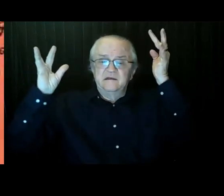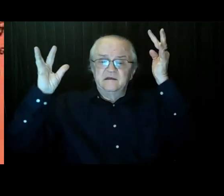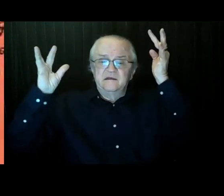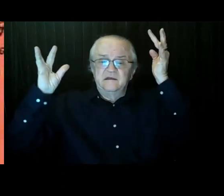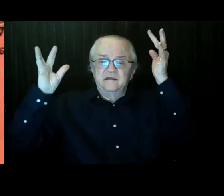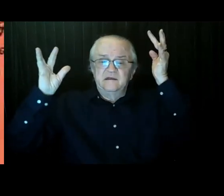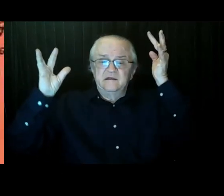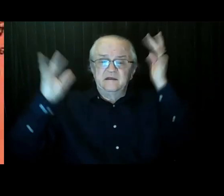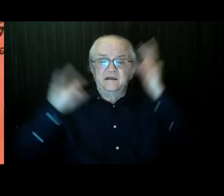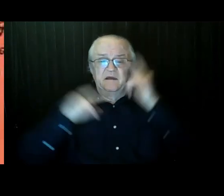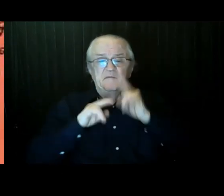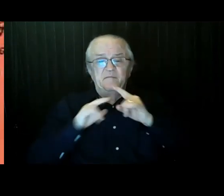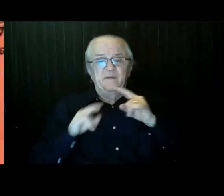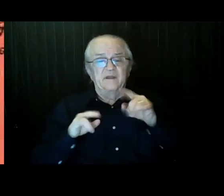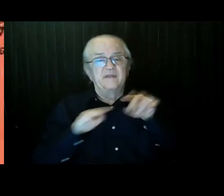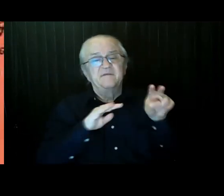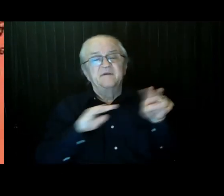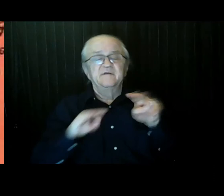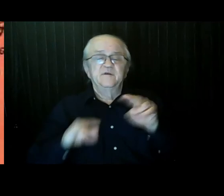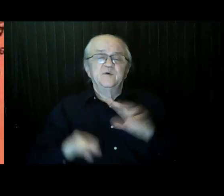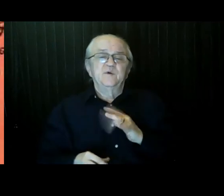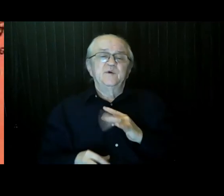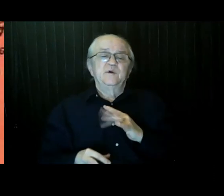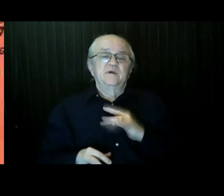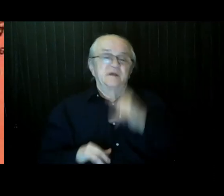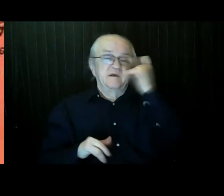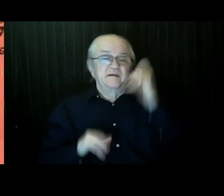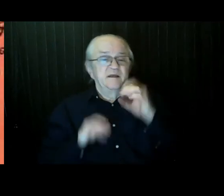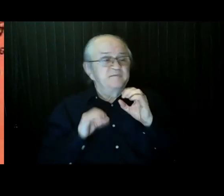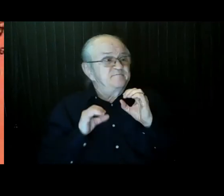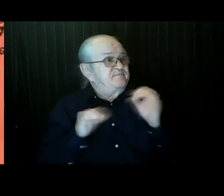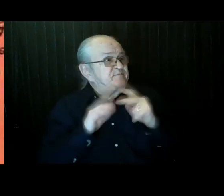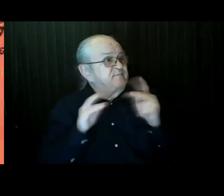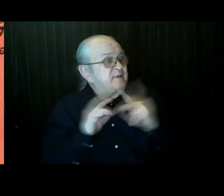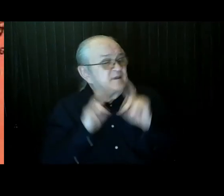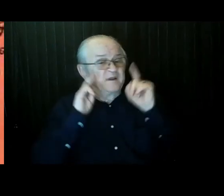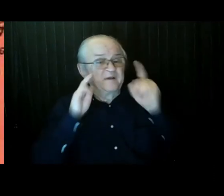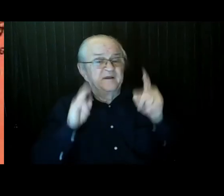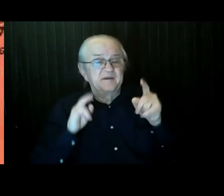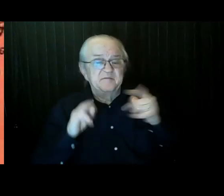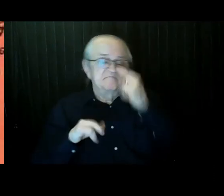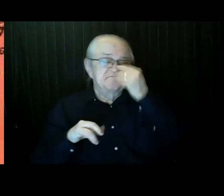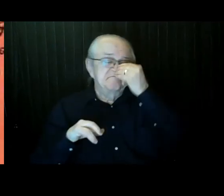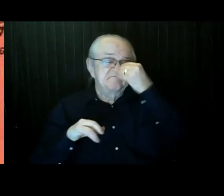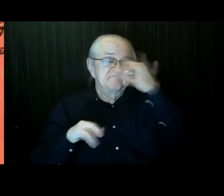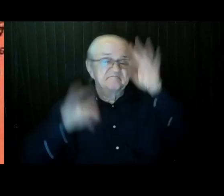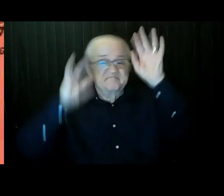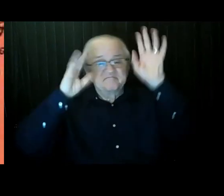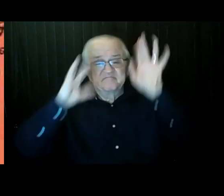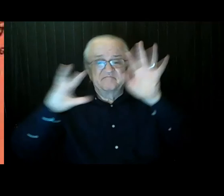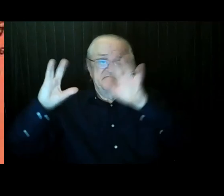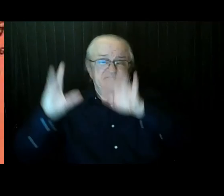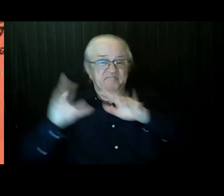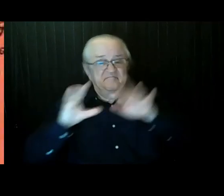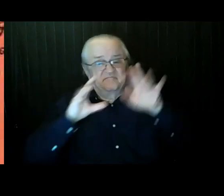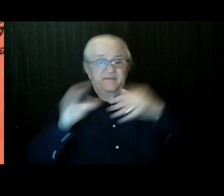but this uke is so delightful. And since I've got nowhere to go, let it snow, let it snow, let it snow.